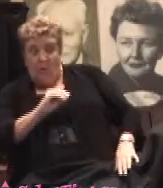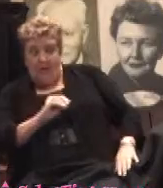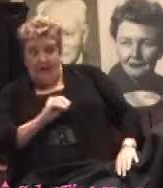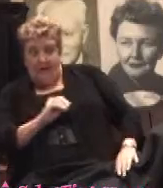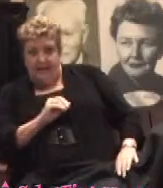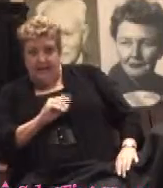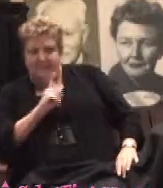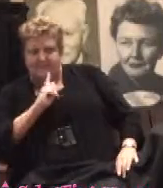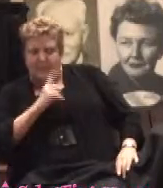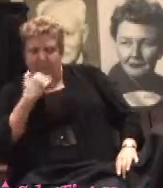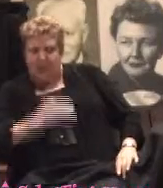awesome.